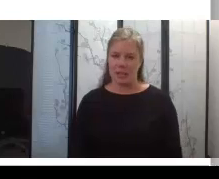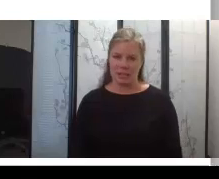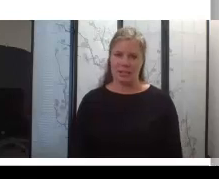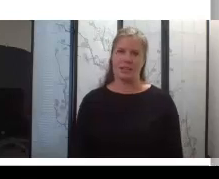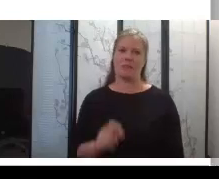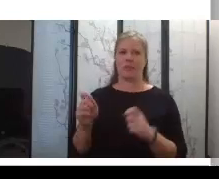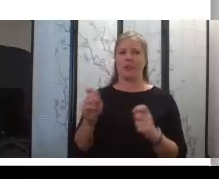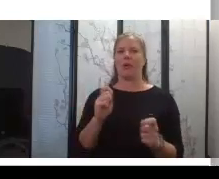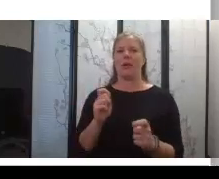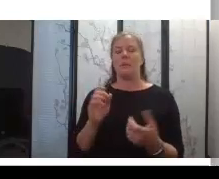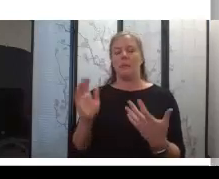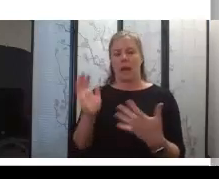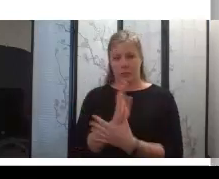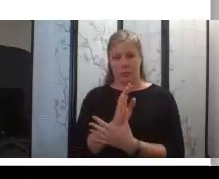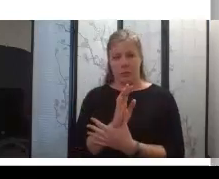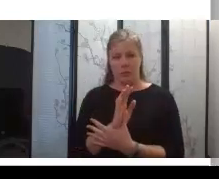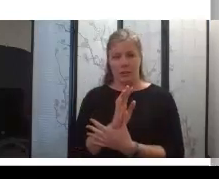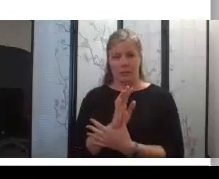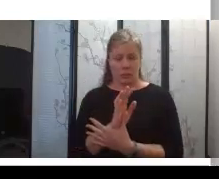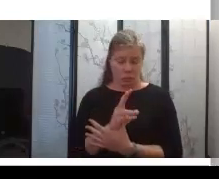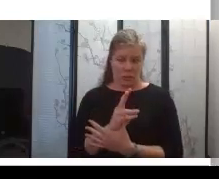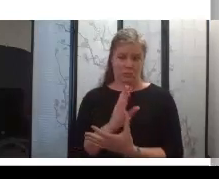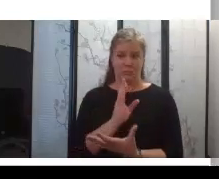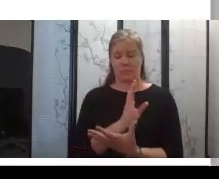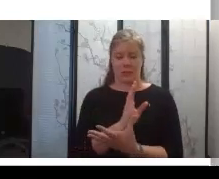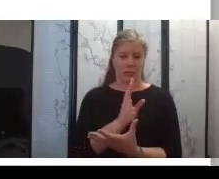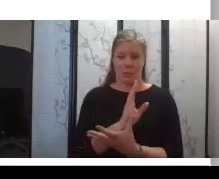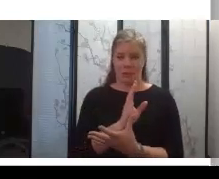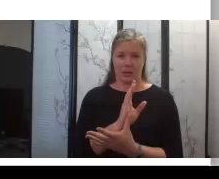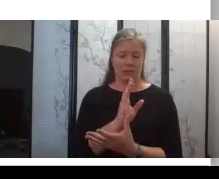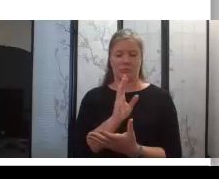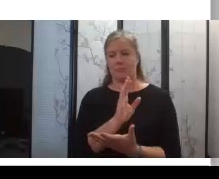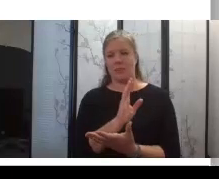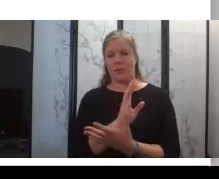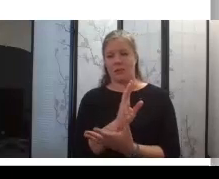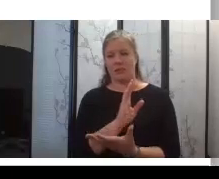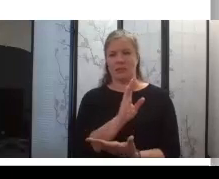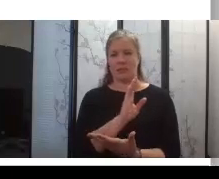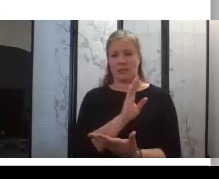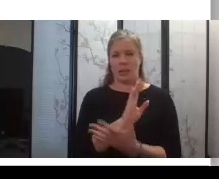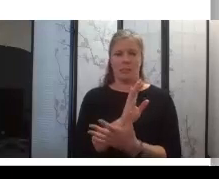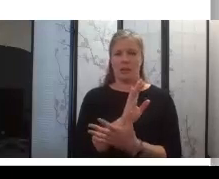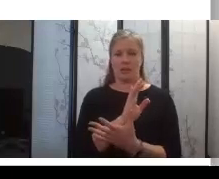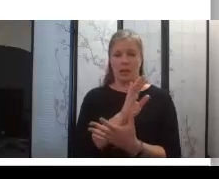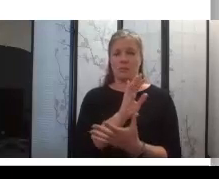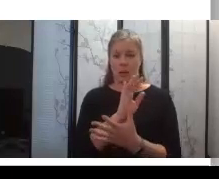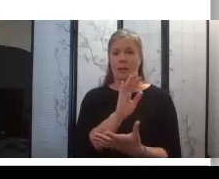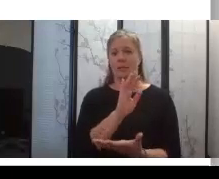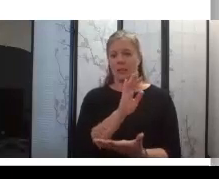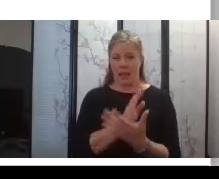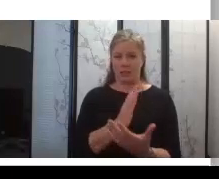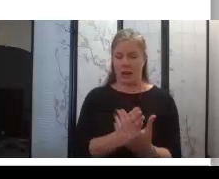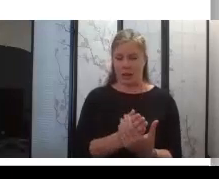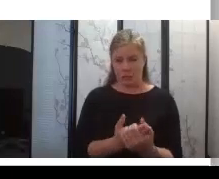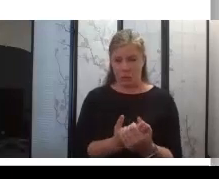simple sentences and figure out how would you use that feature one, our topic, the topic, time